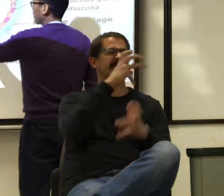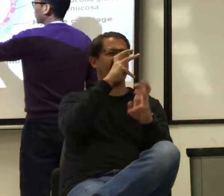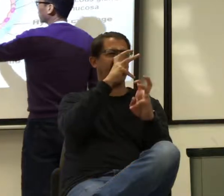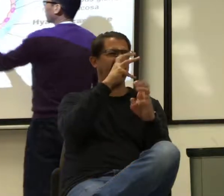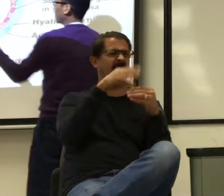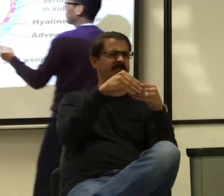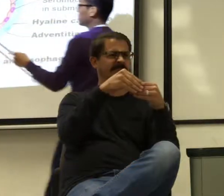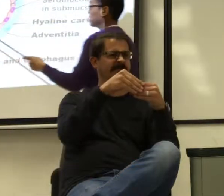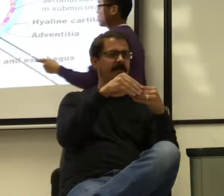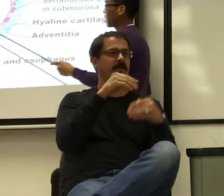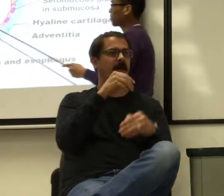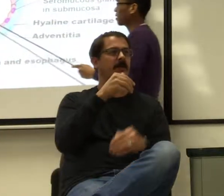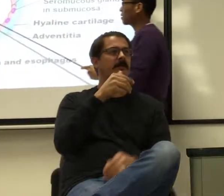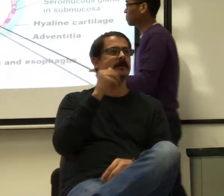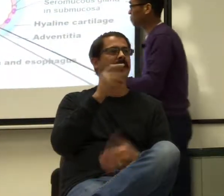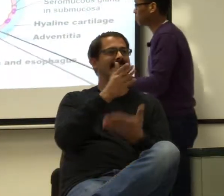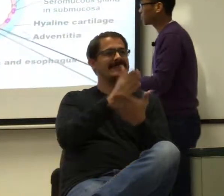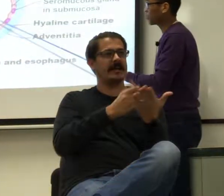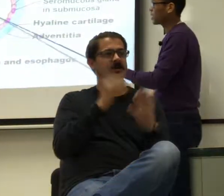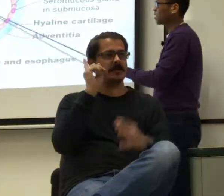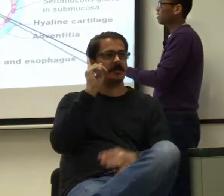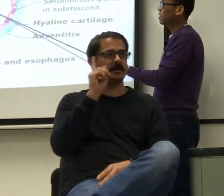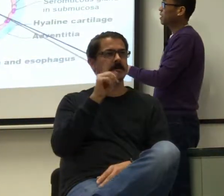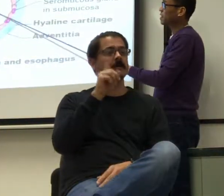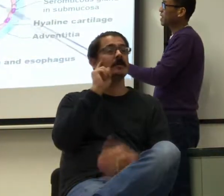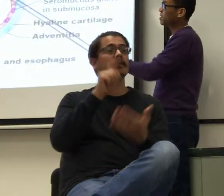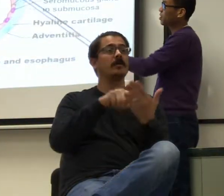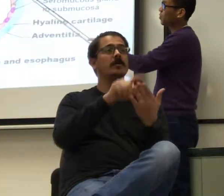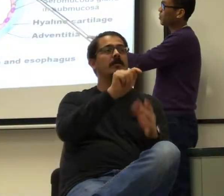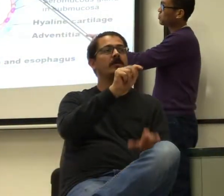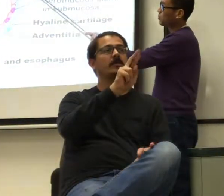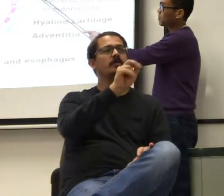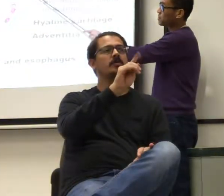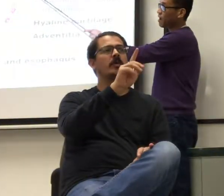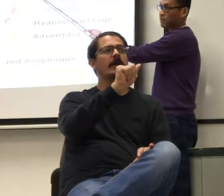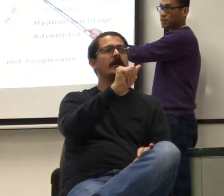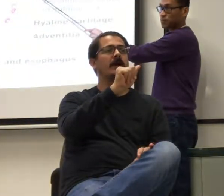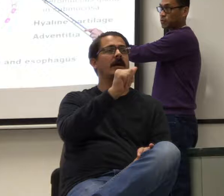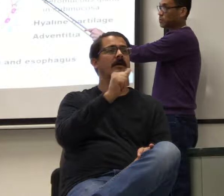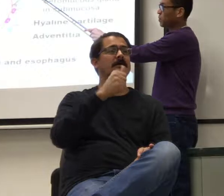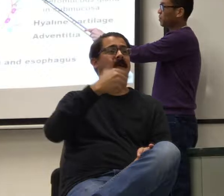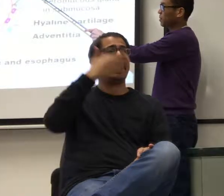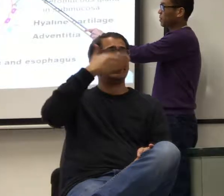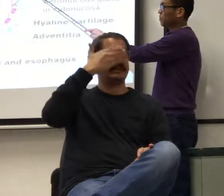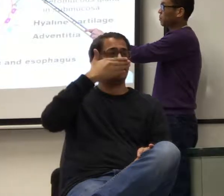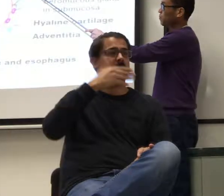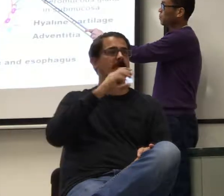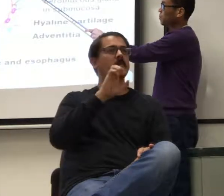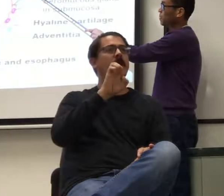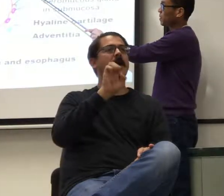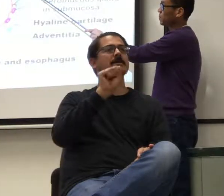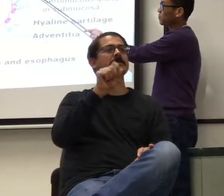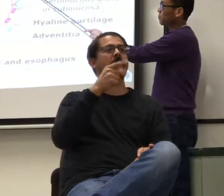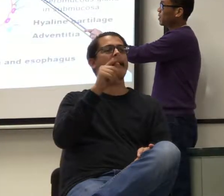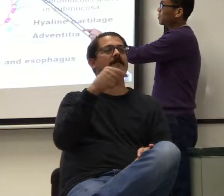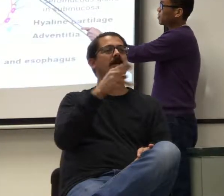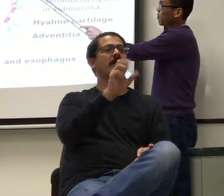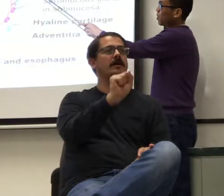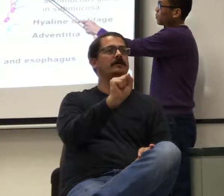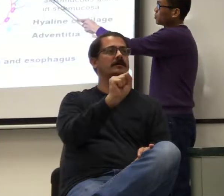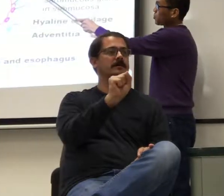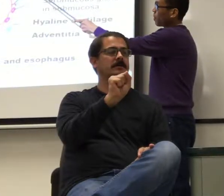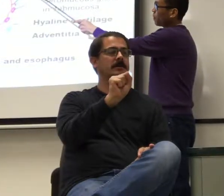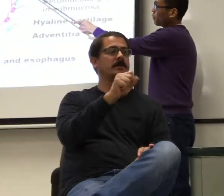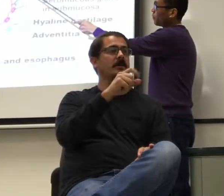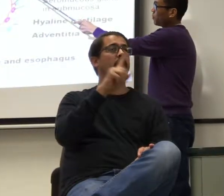right there, you can see that the trachea is anterior to the esophagus posteriorly. So that